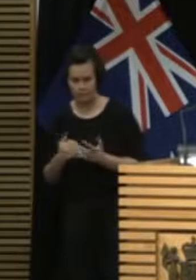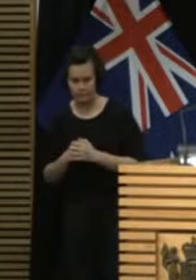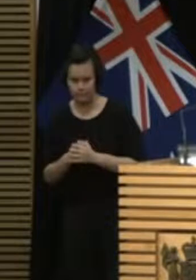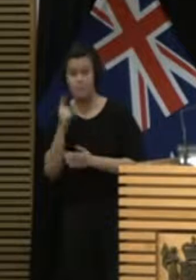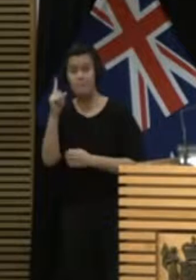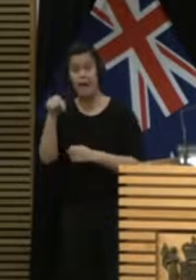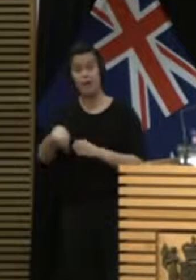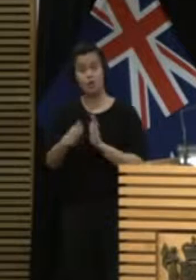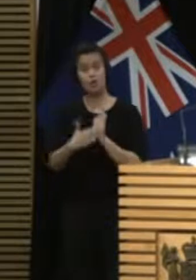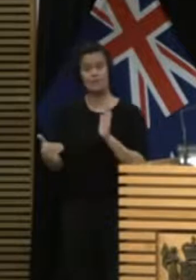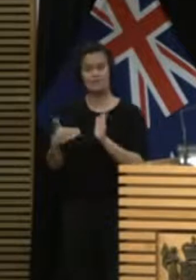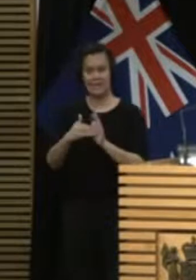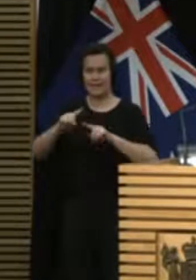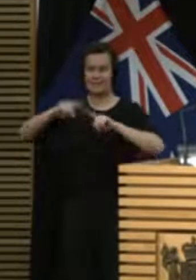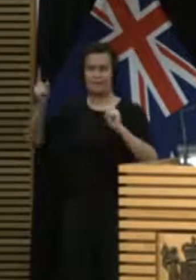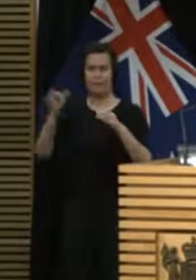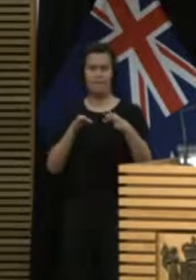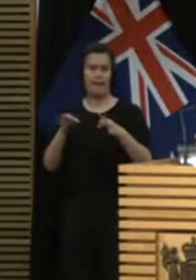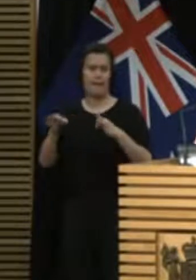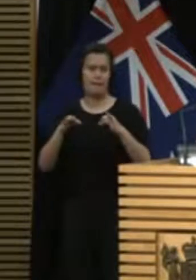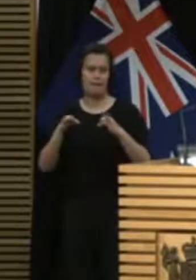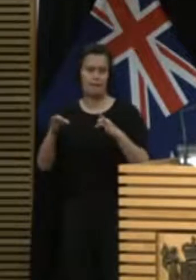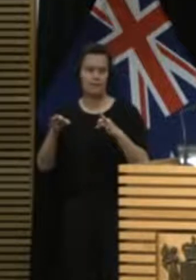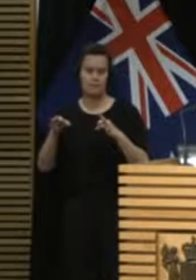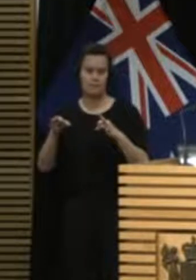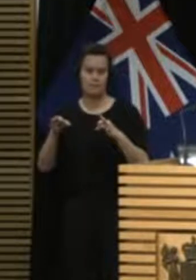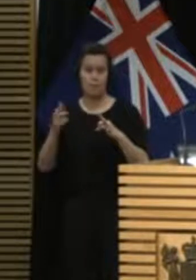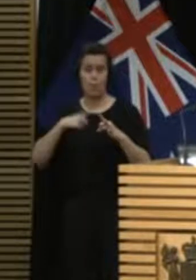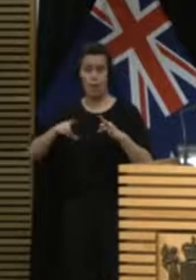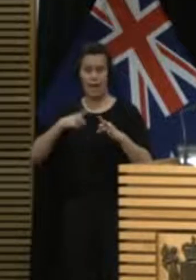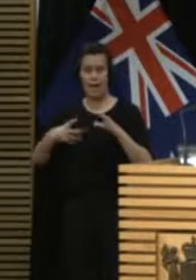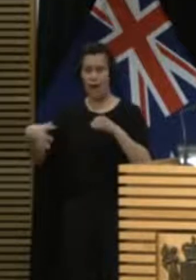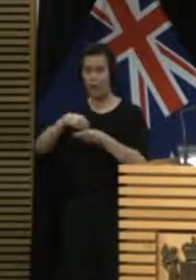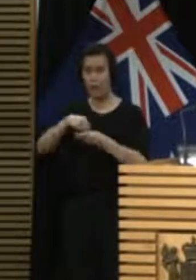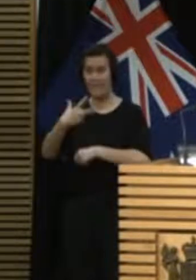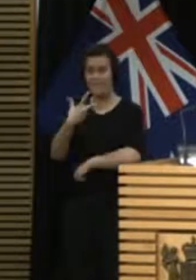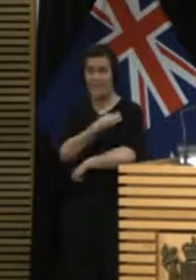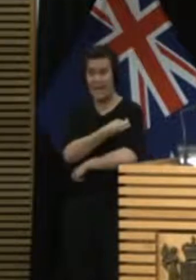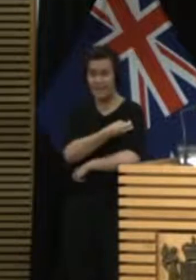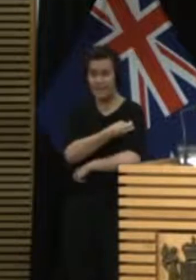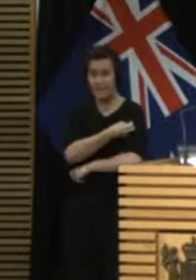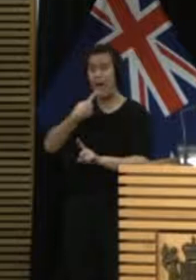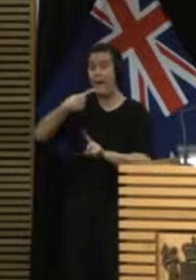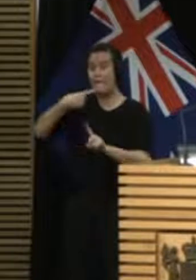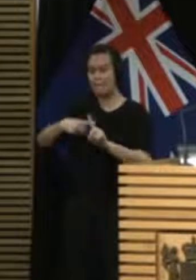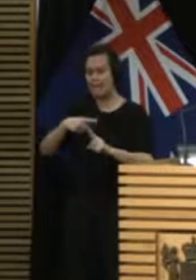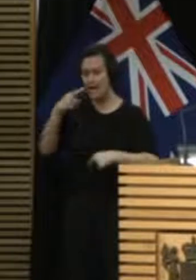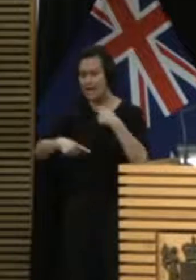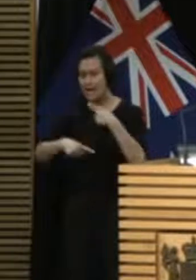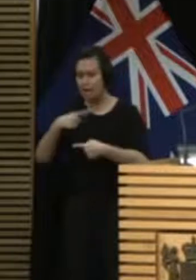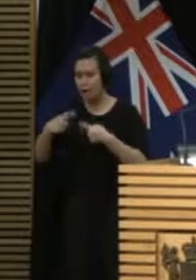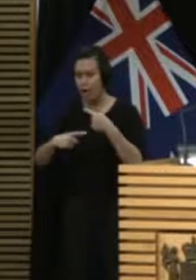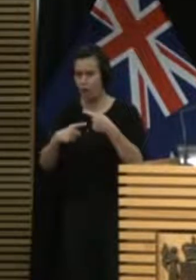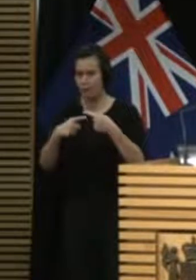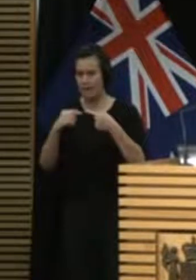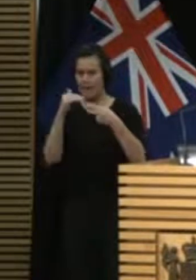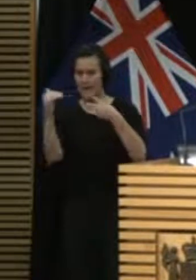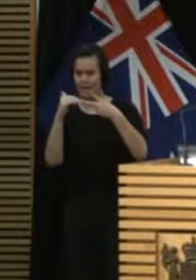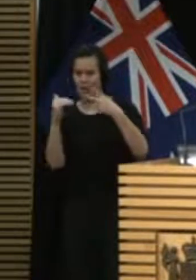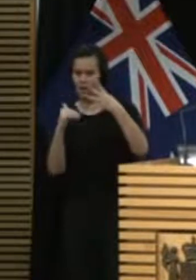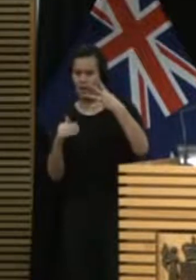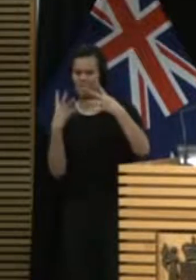many other countries. It combines high vaccination rates with ongoing public health protections, with measures at our border to